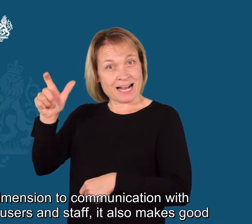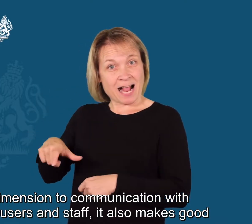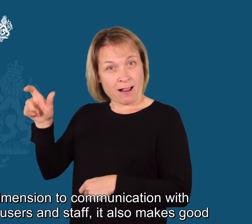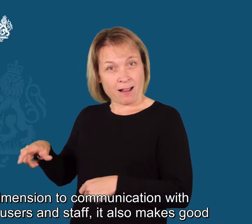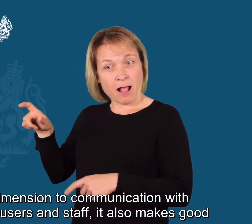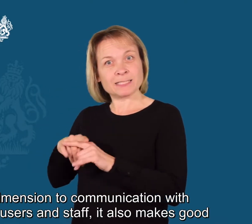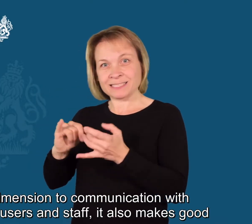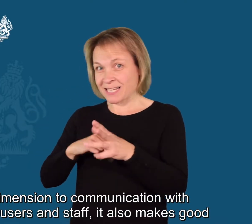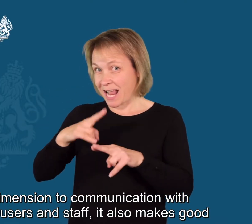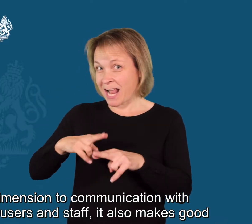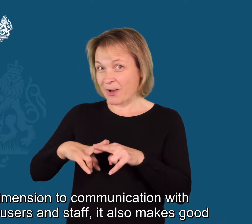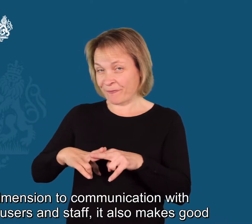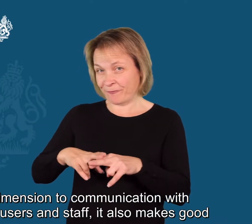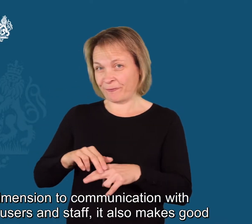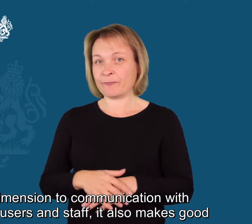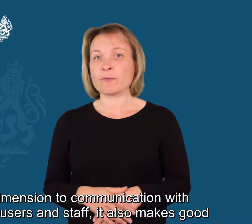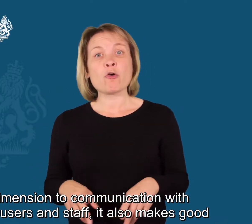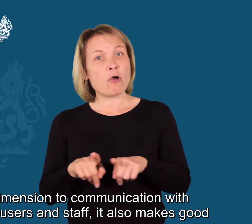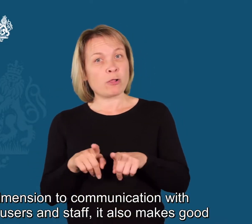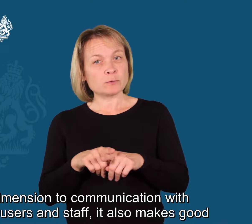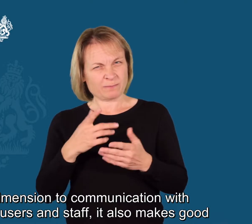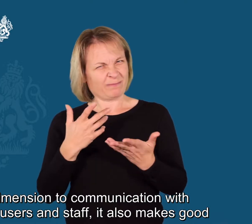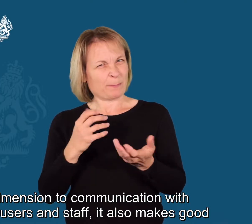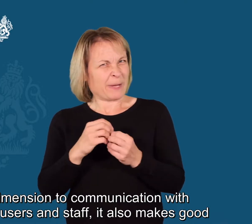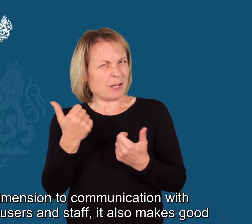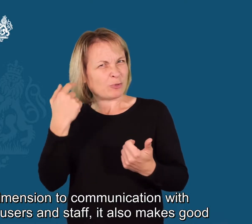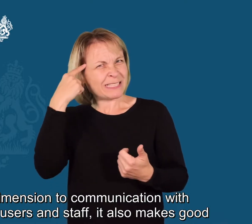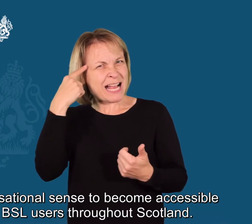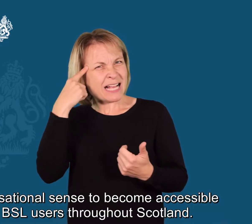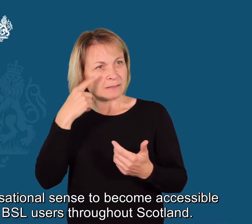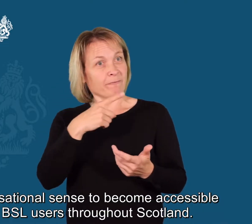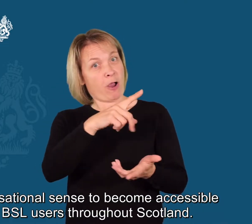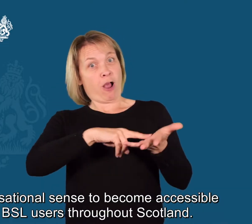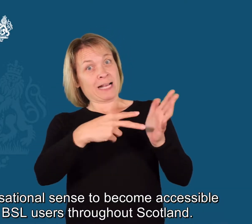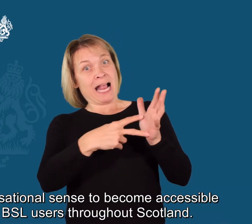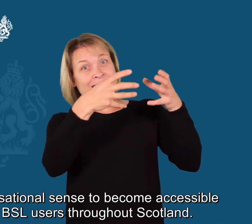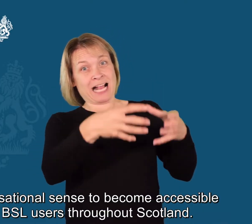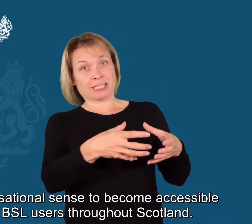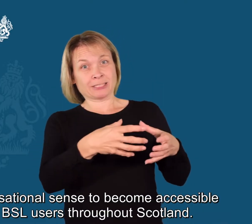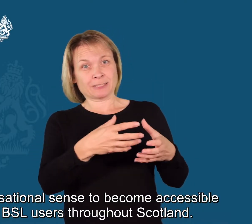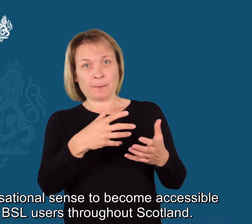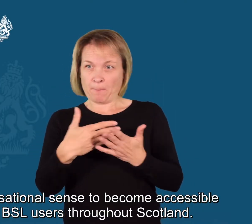also makes good organisational sense to become accessible to BSL users throughout Scotland.